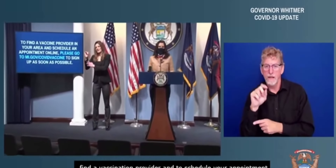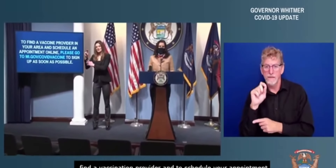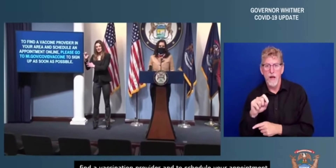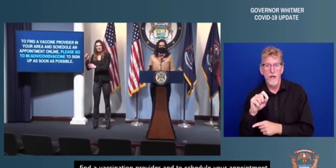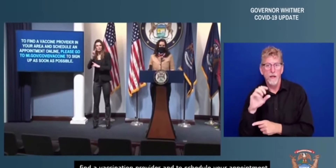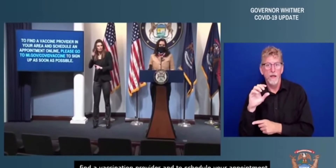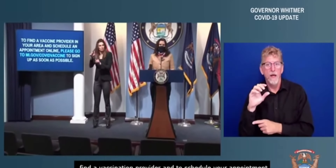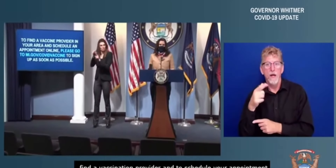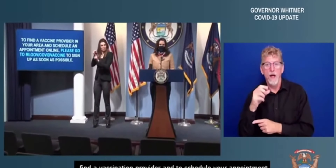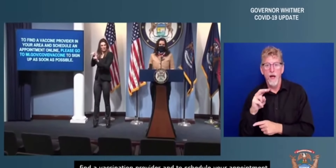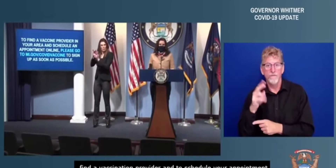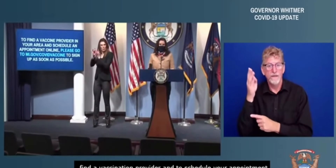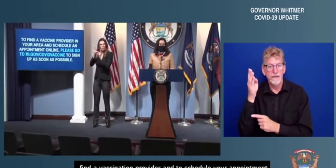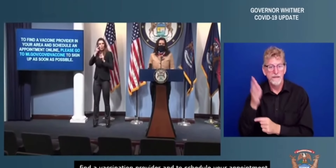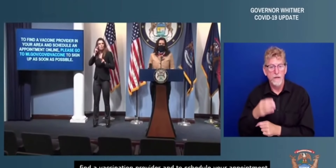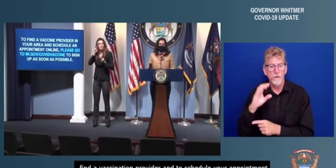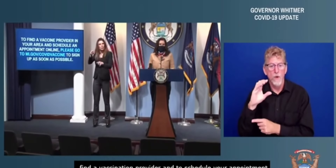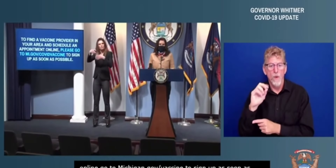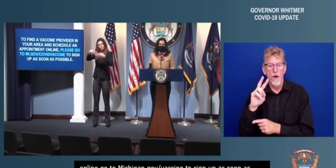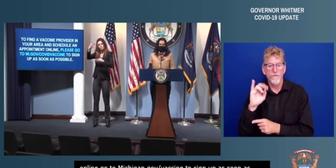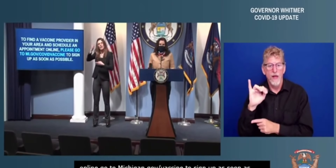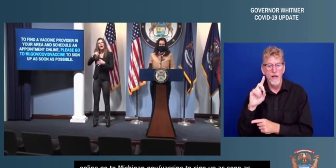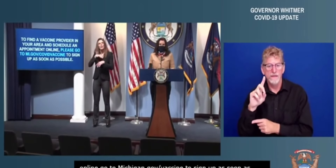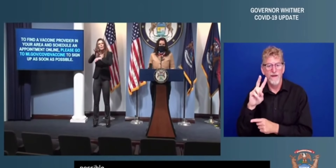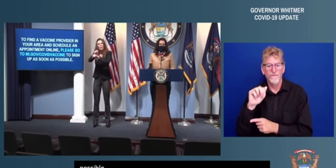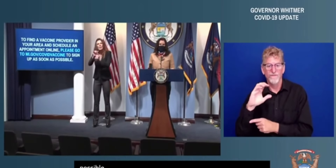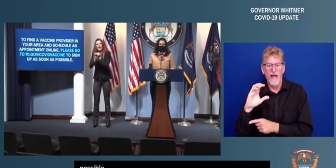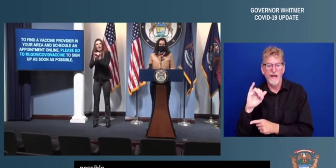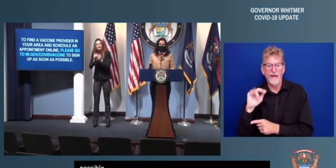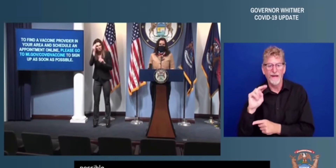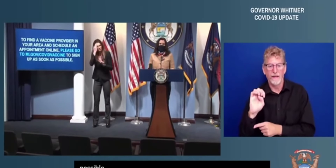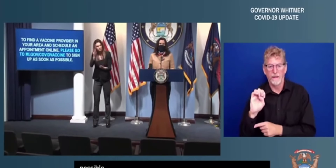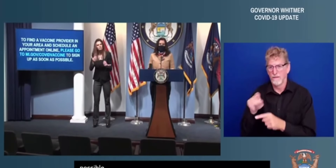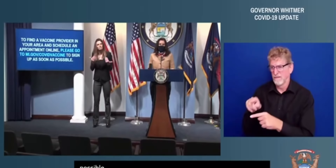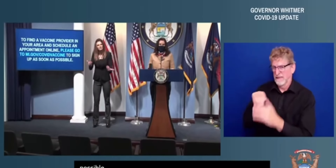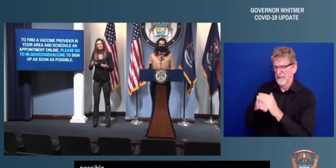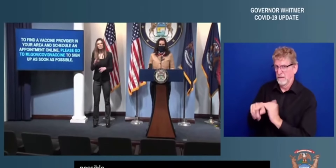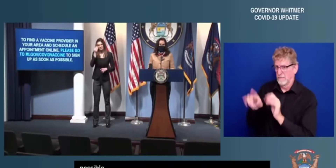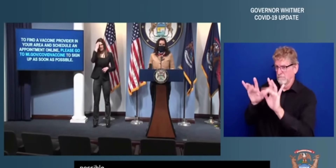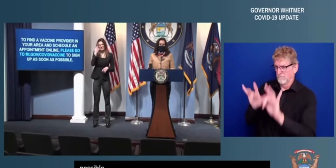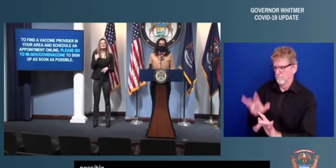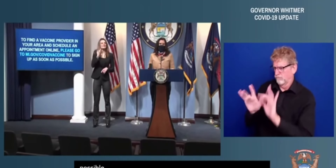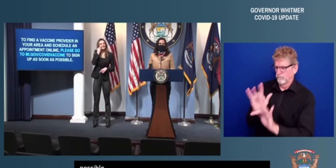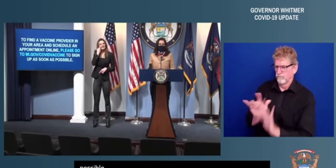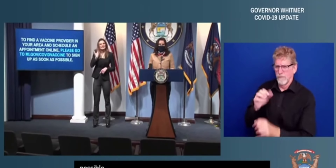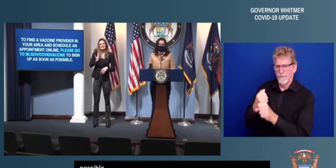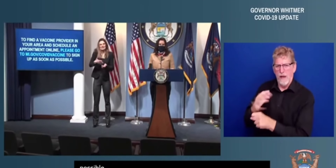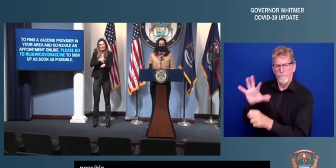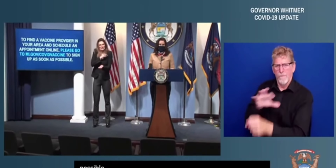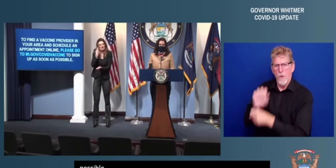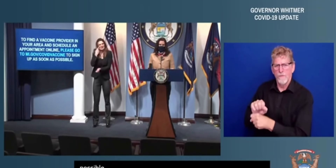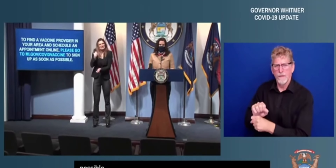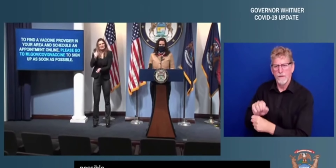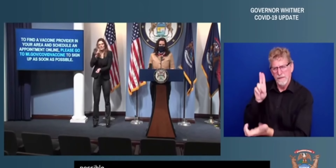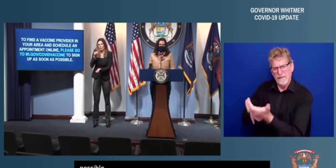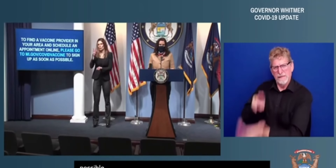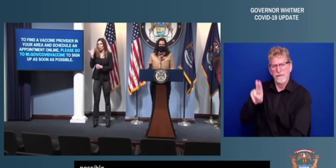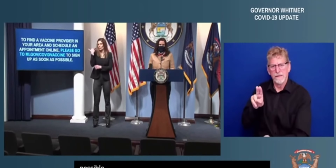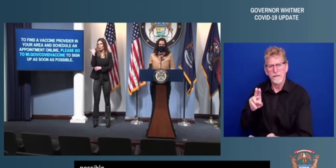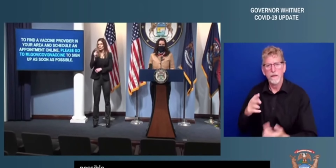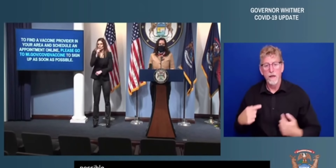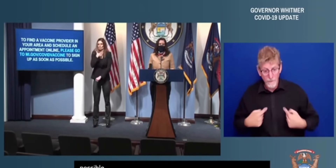From personal experience, I can tell you that it feels great to have gotten my first shot, and I'm eager to get the benefits of the second one in 3